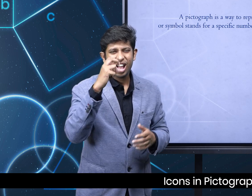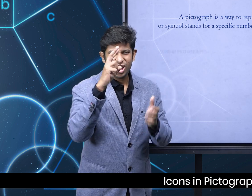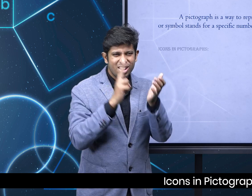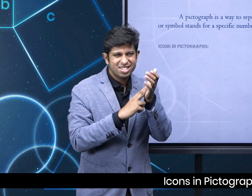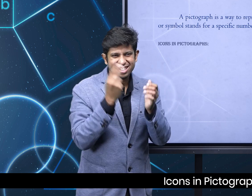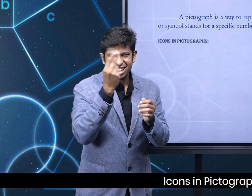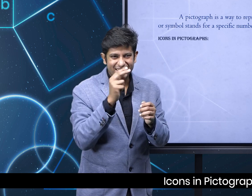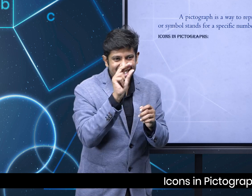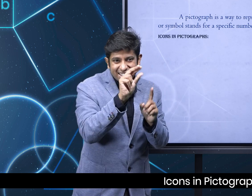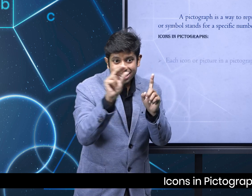Icons in pictographs.